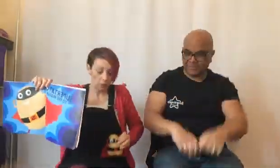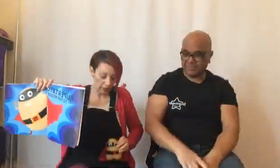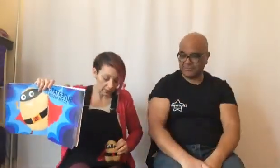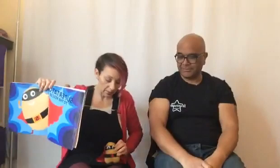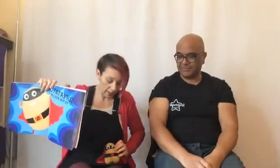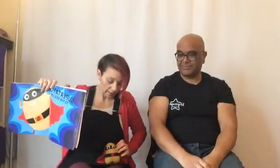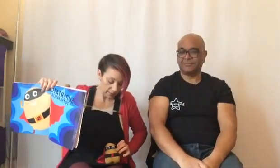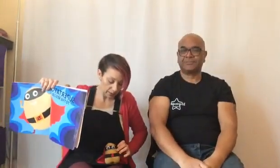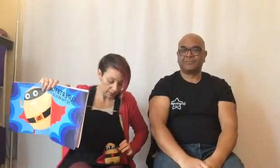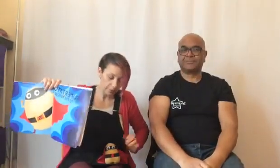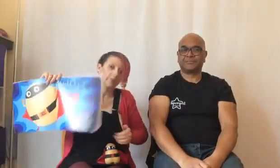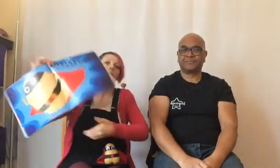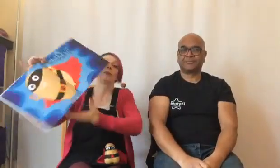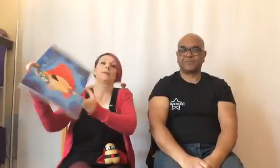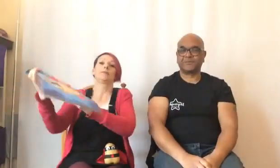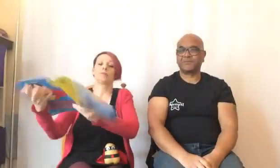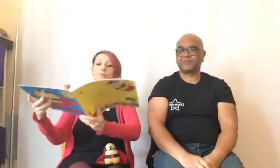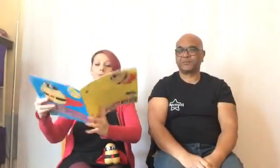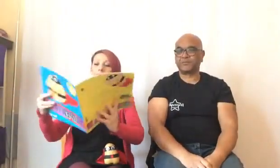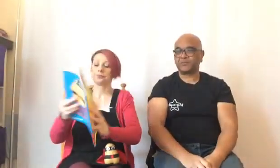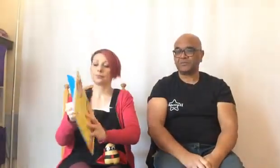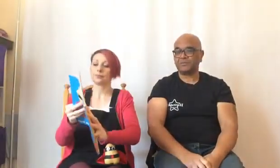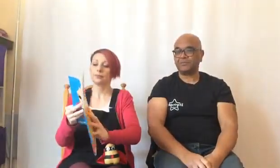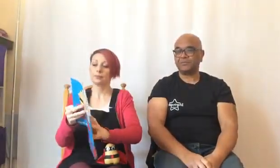Let's put it back down